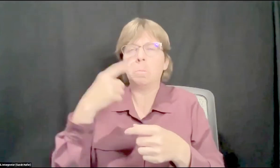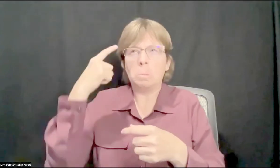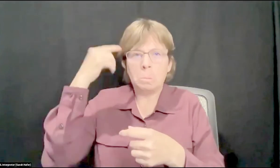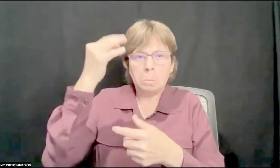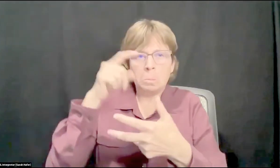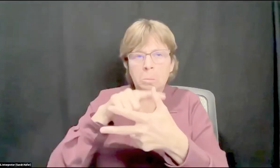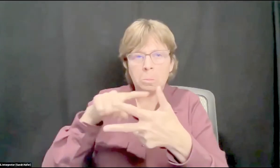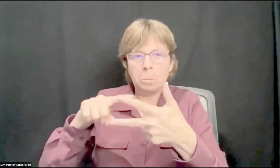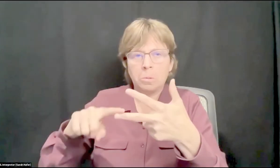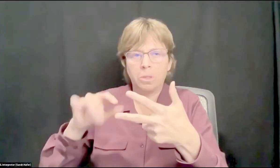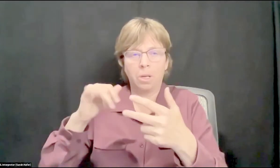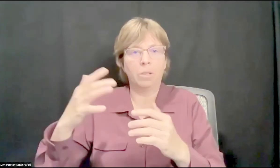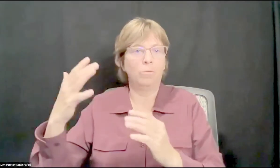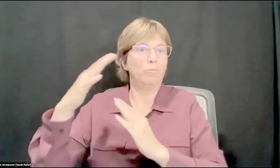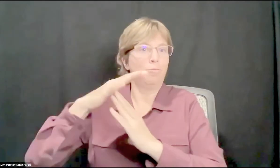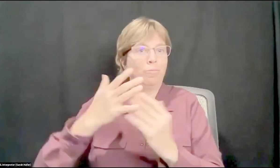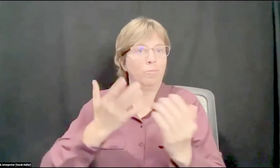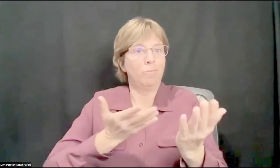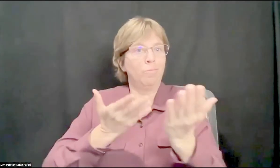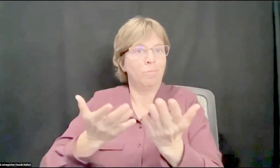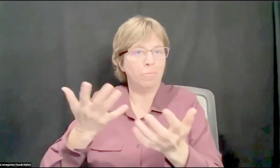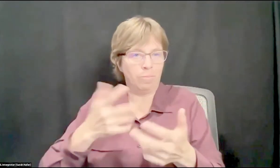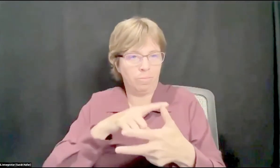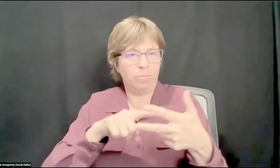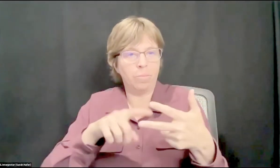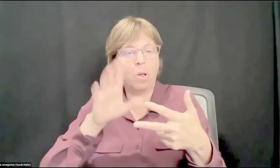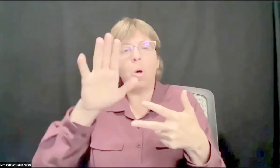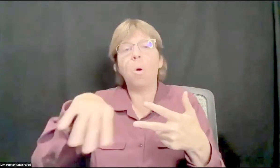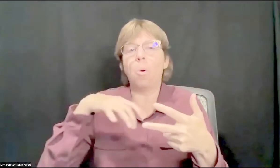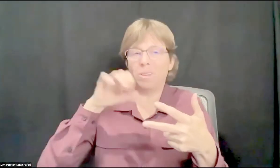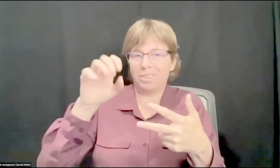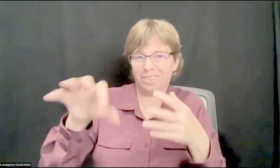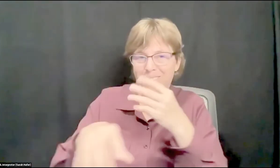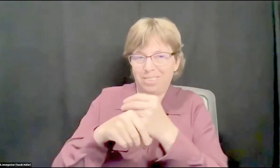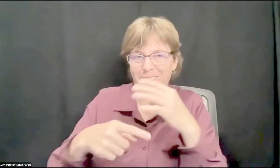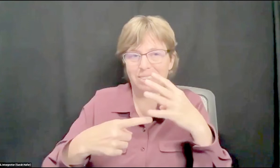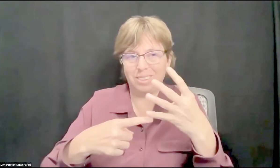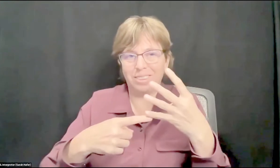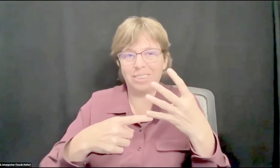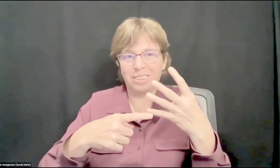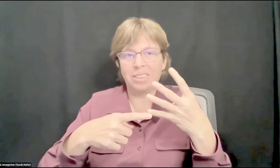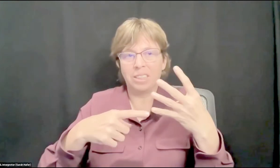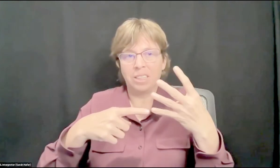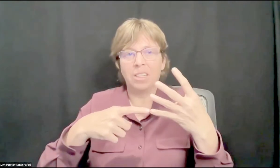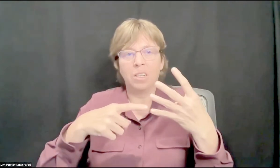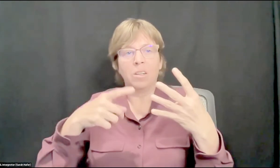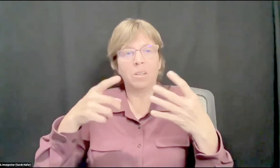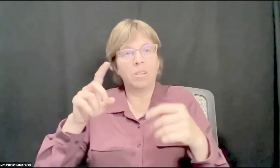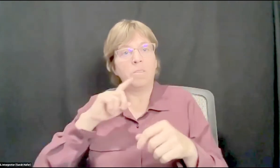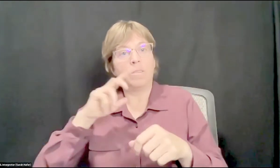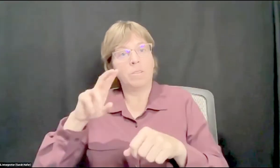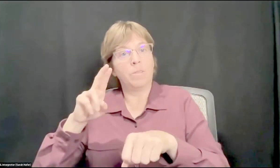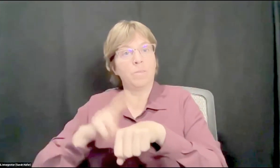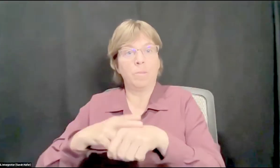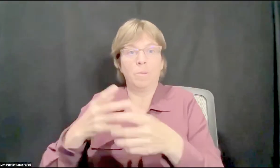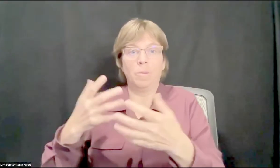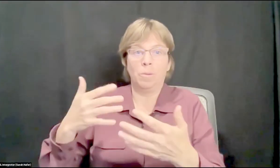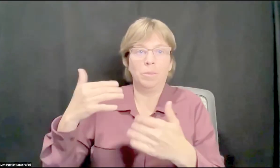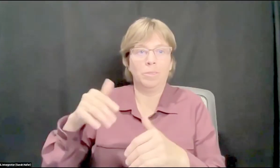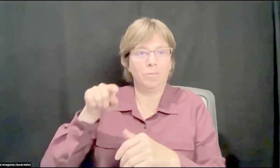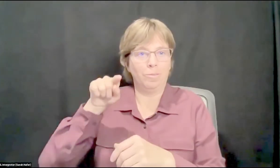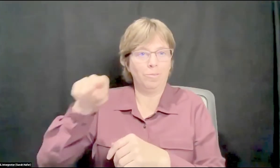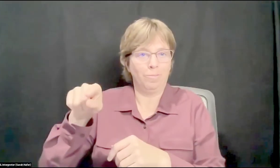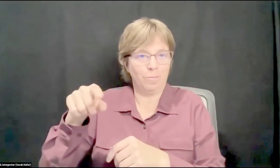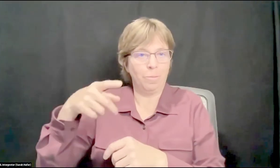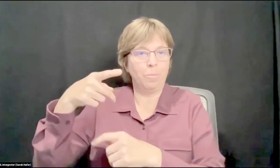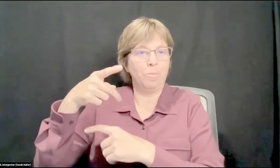I would also add that the CDC, which of course is the National Public Health Organization, they have a lot on their page